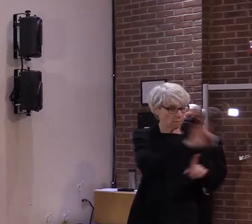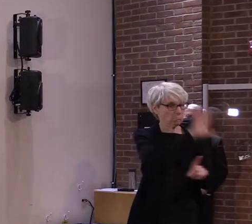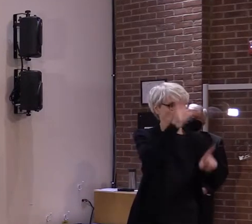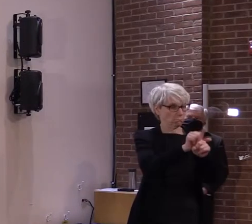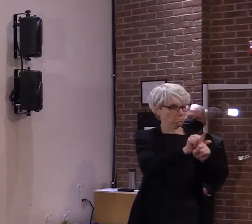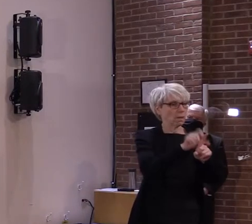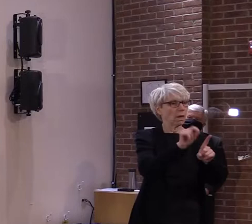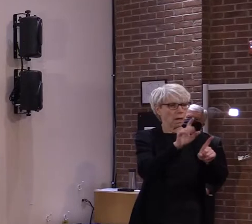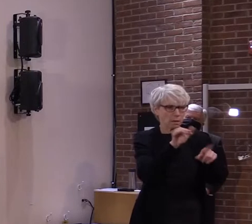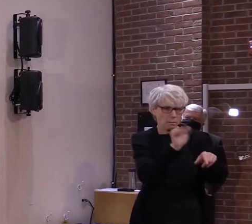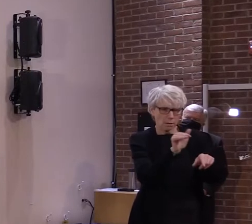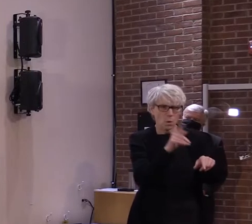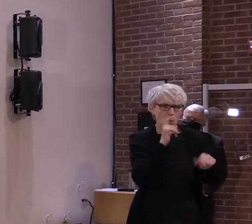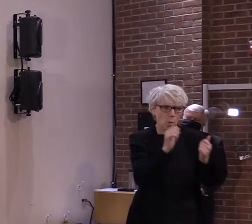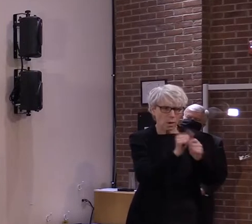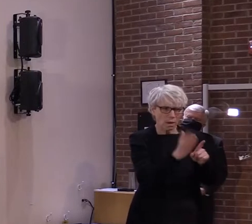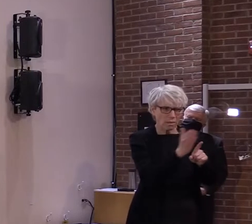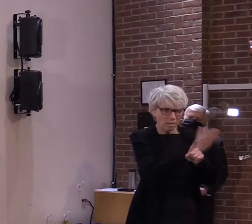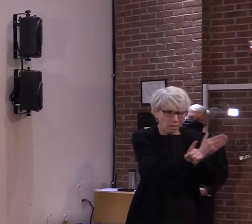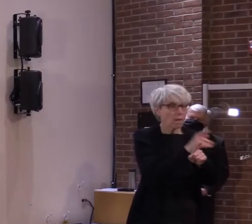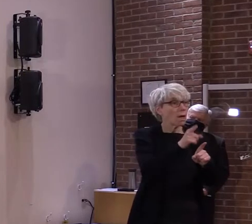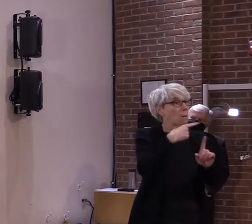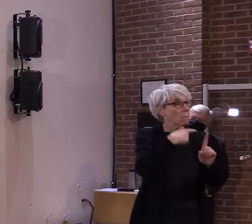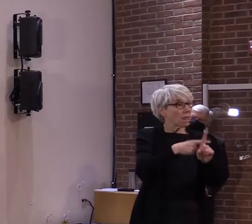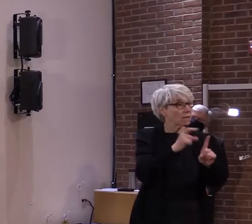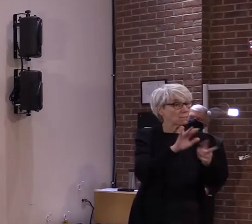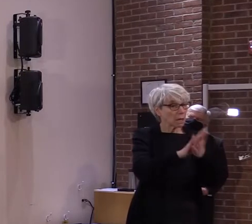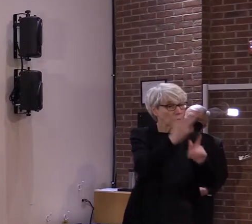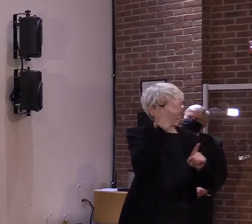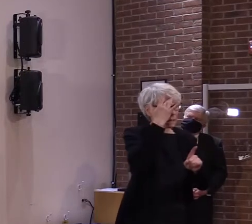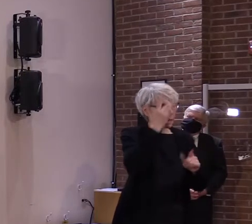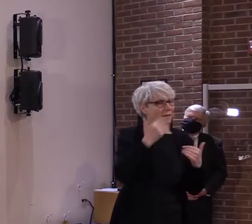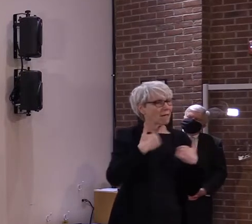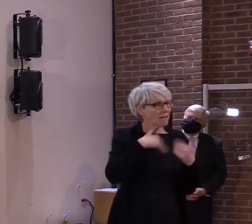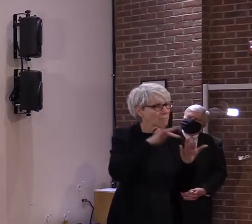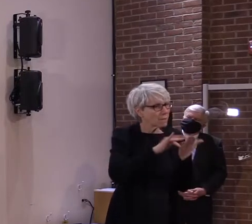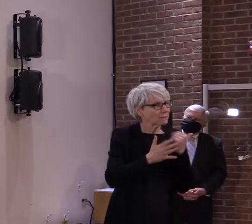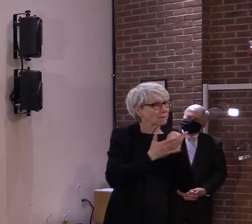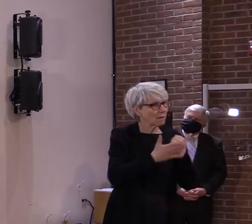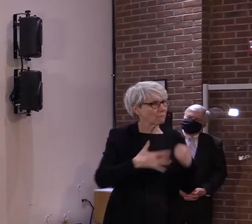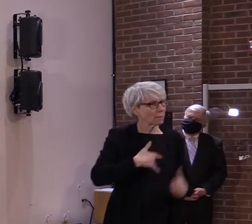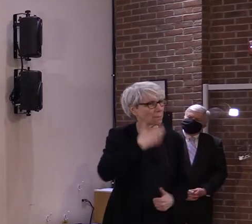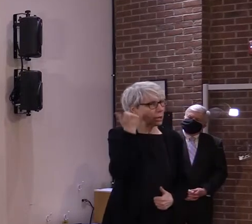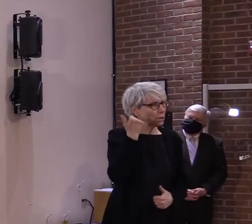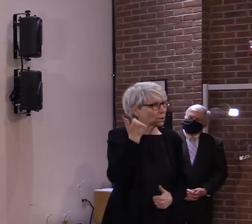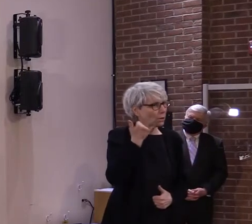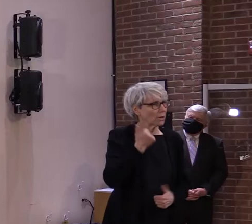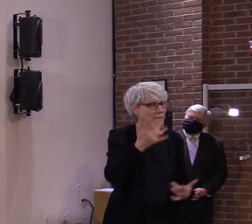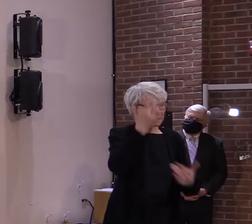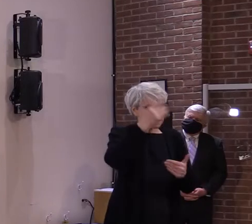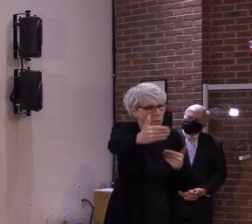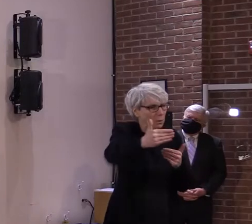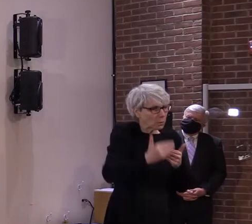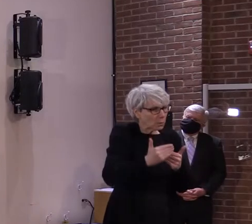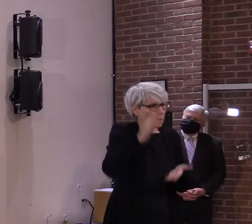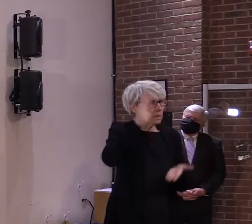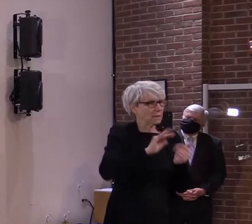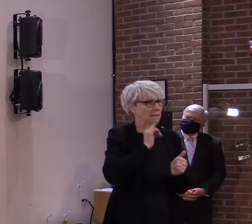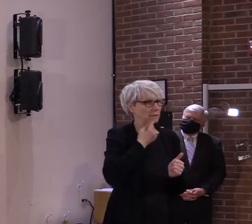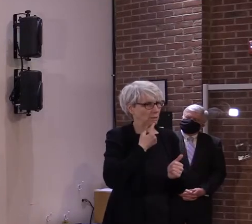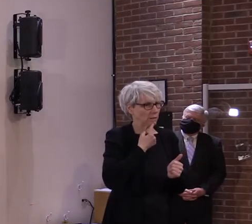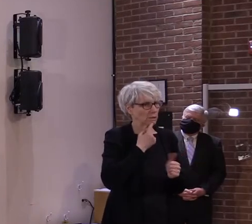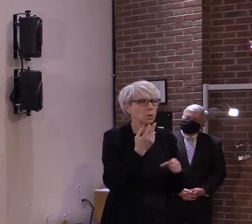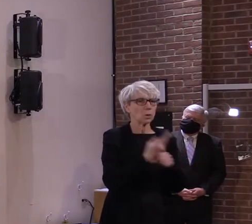about therapeutic treatments to aid in their recovery. This includes monoclonal antibodies. There are now more